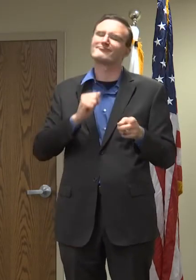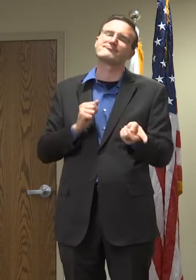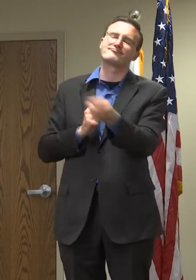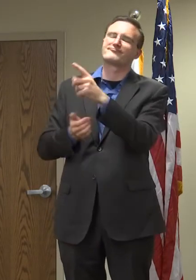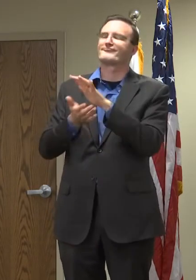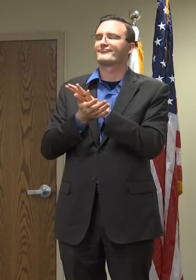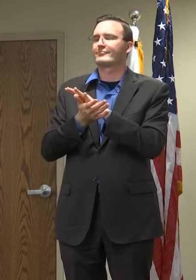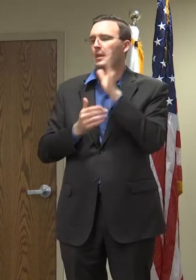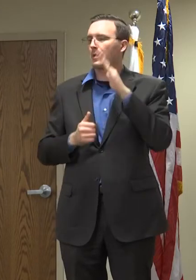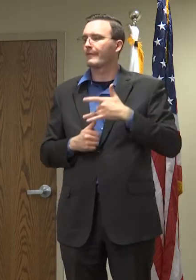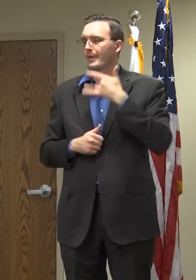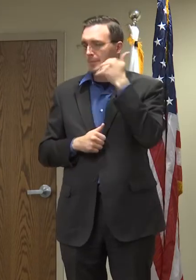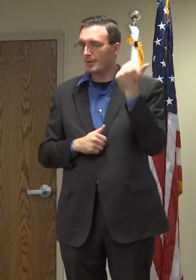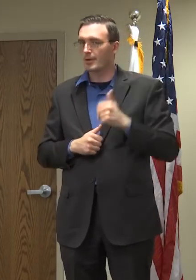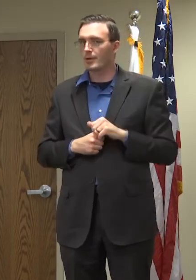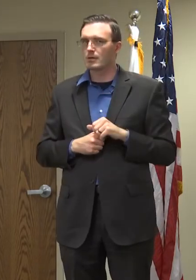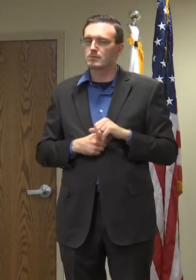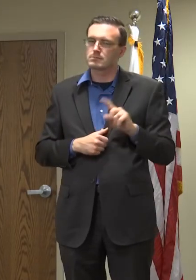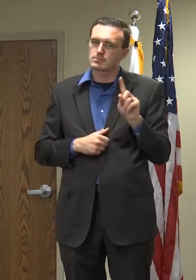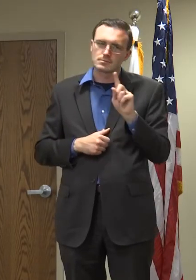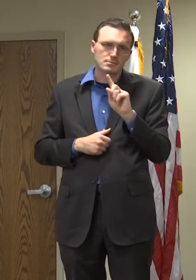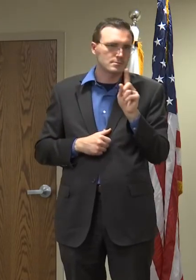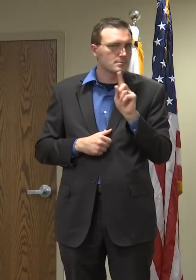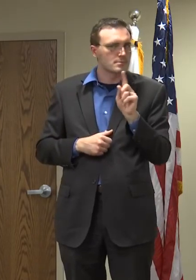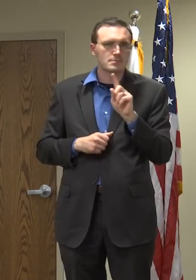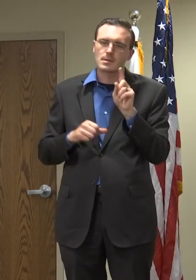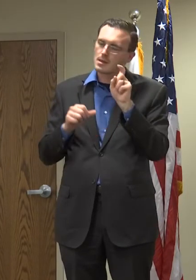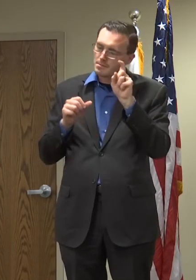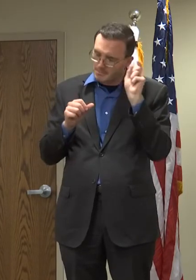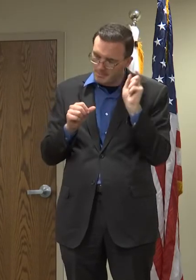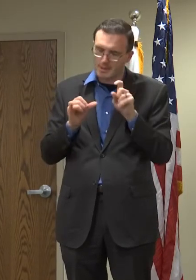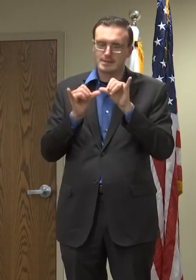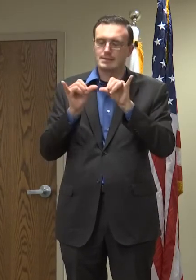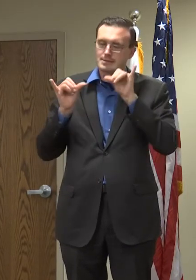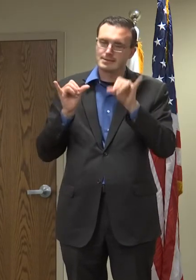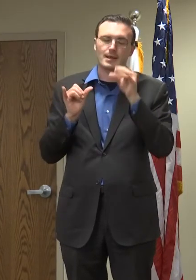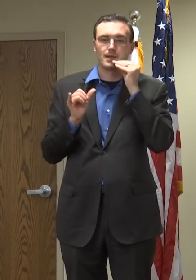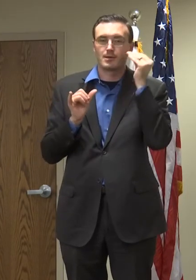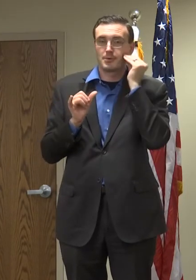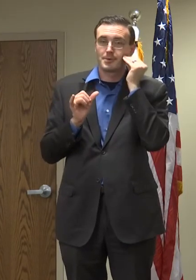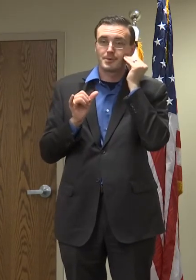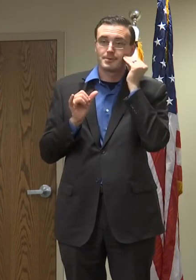or guardian, must stay with them. There's too much risk of exposure to those around.